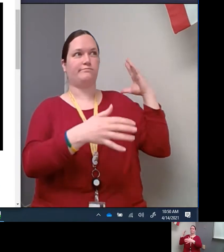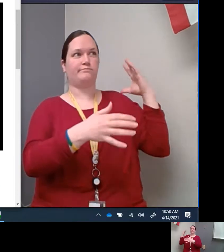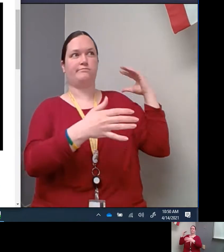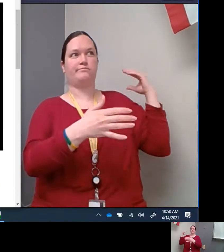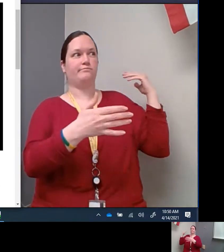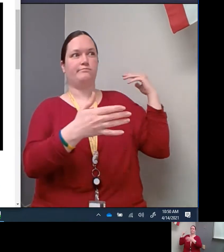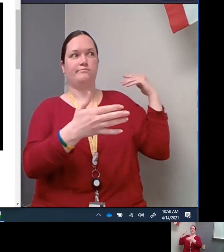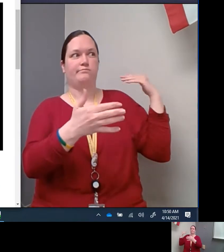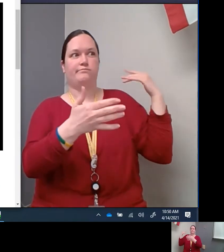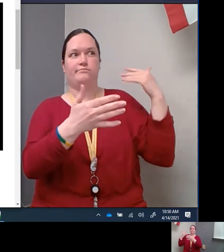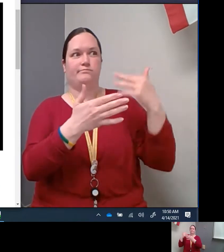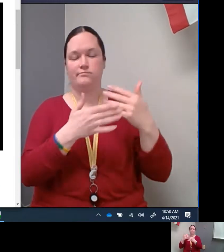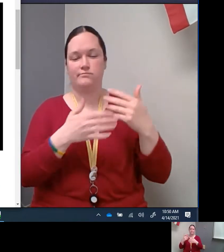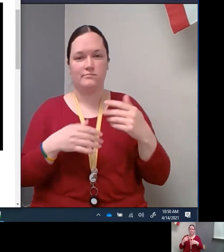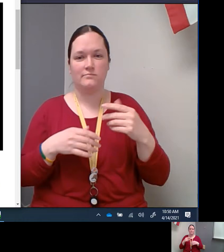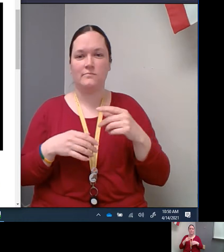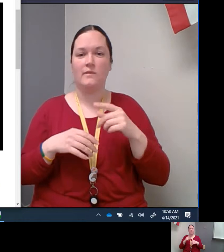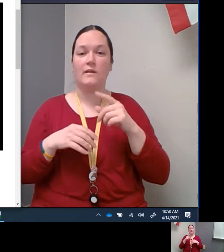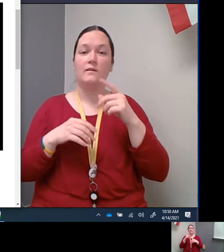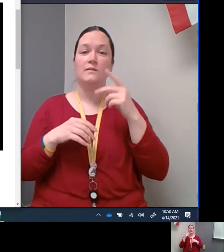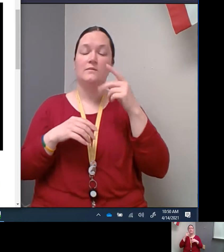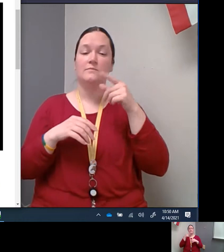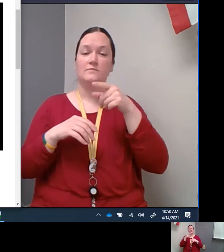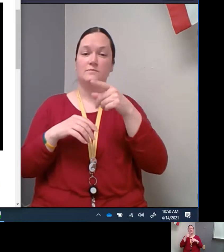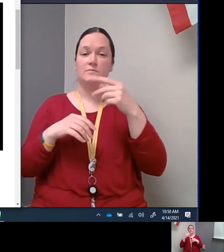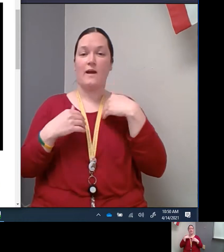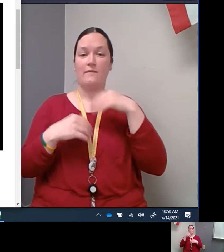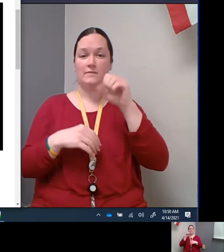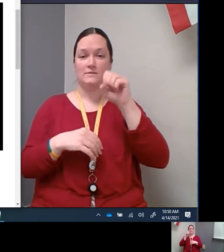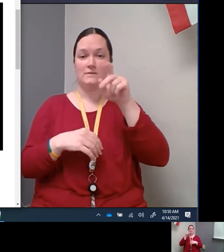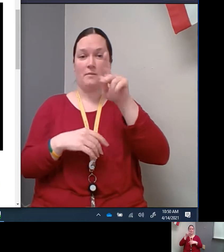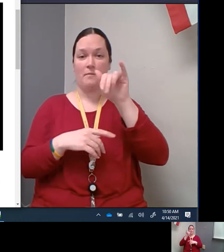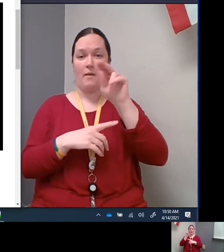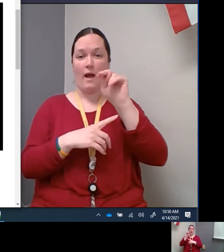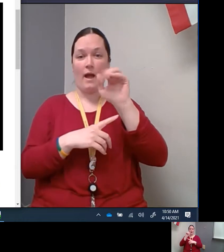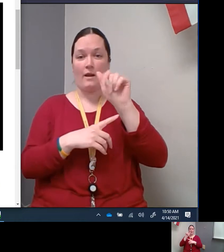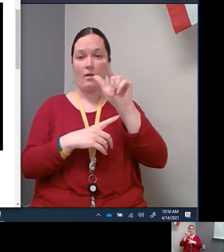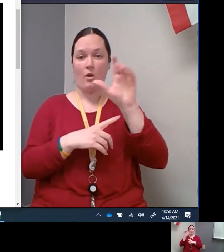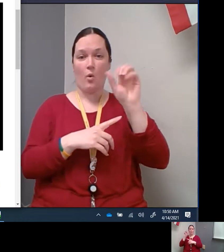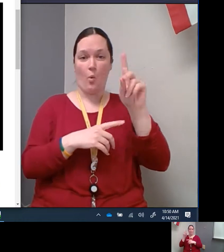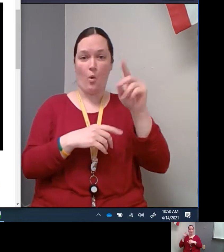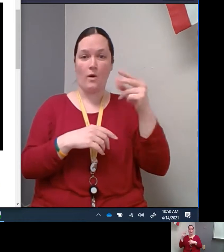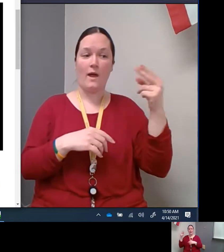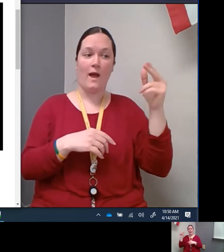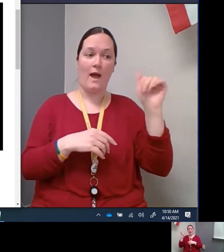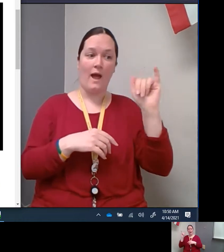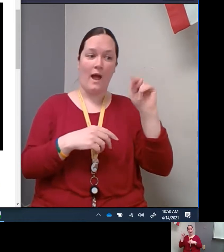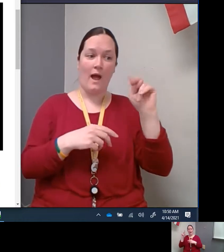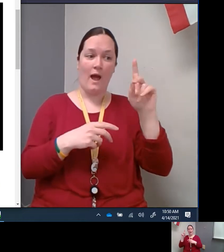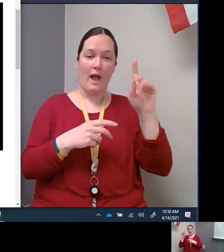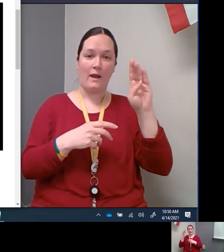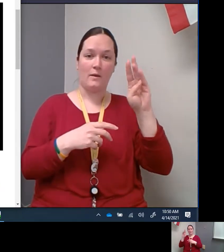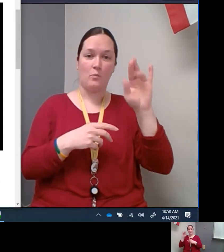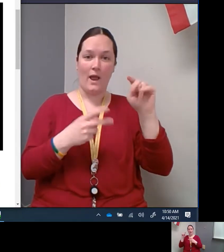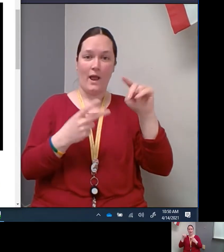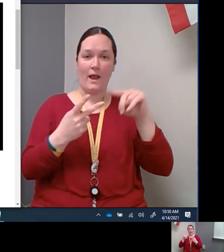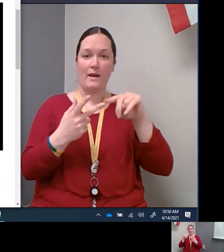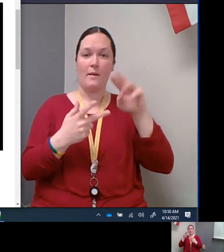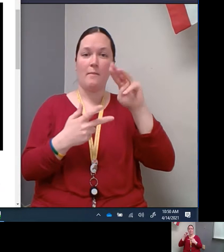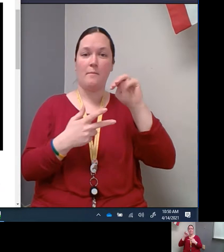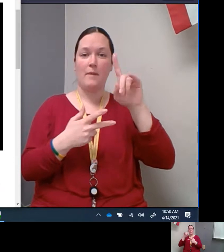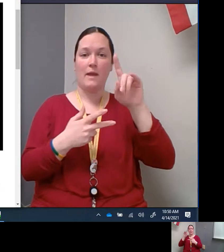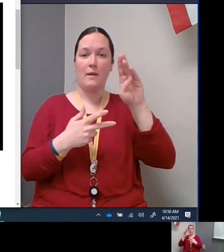those the first one's not a hump, but the spinal cord. We then have the hindbrain, the midbrain, and then we finally have the forebrain.